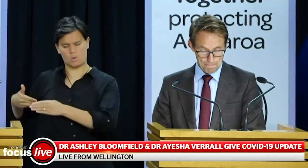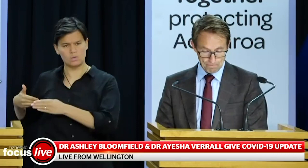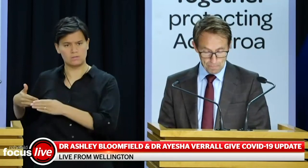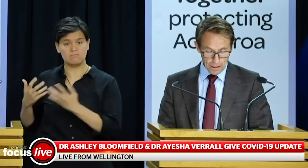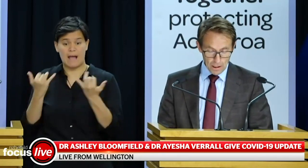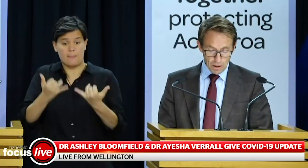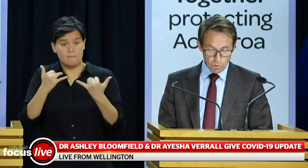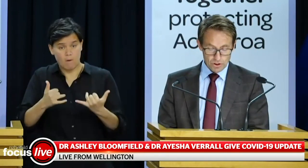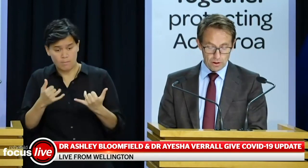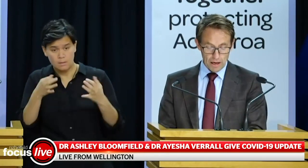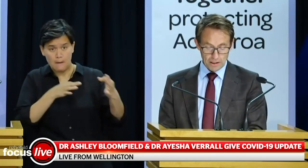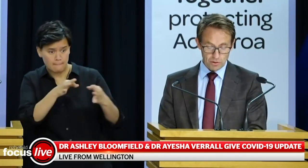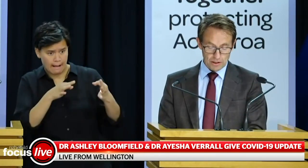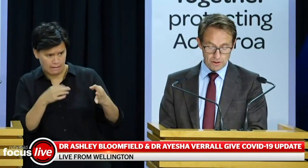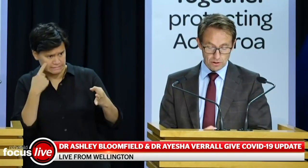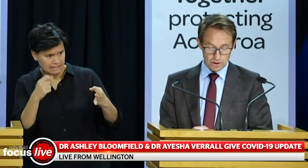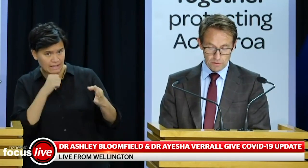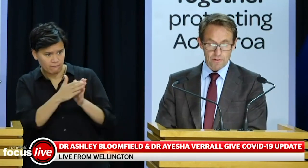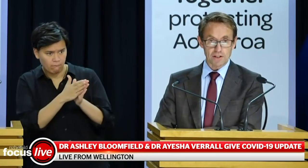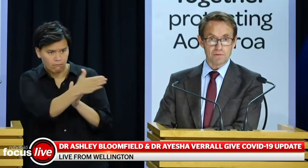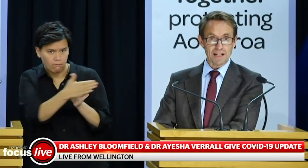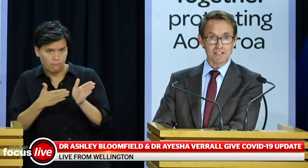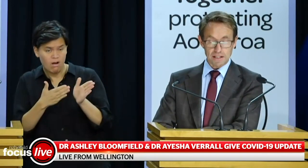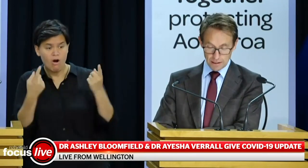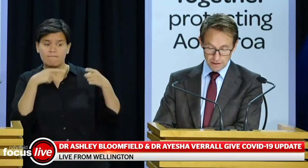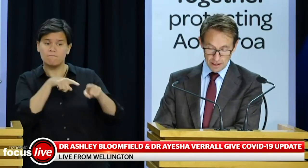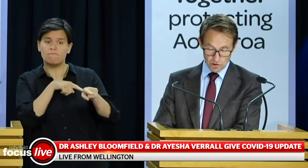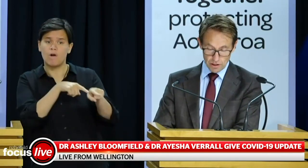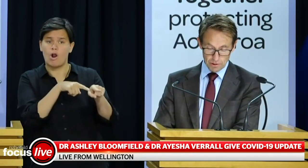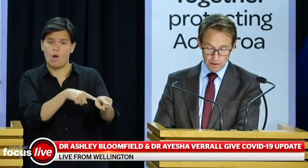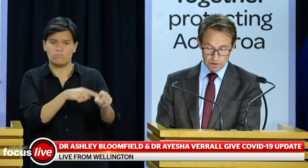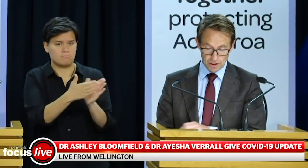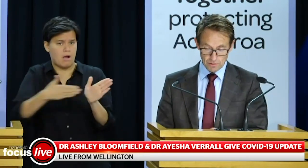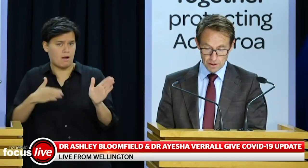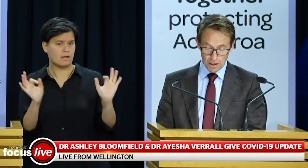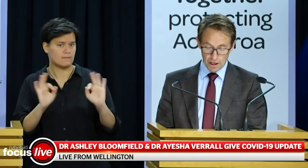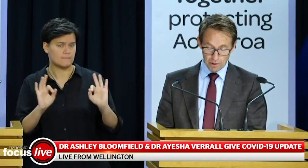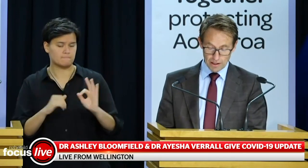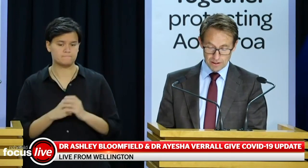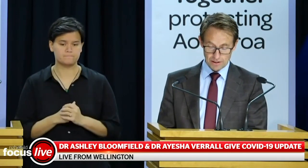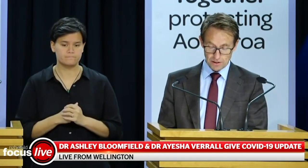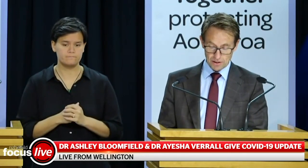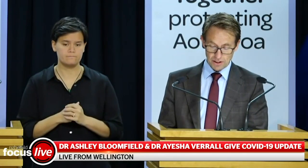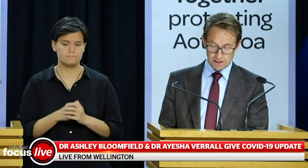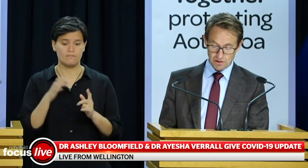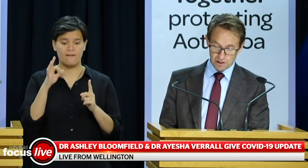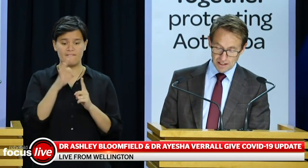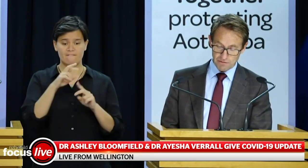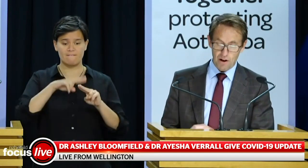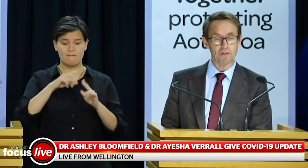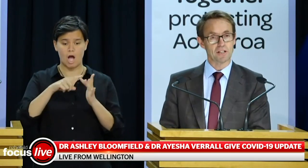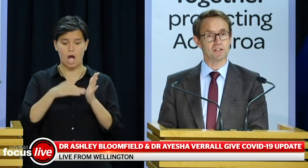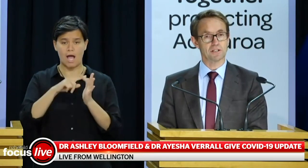plan. We're also adding to our stocks of the Pfizer vaccine in the country. We have received around